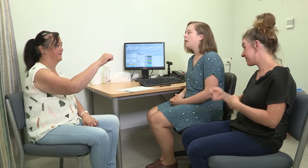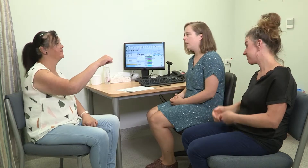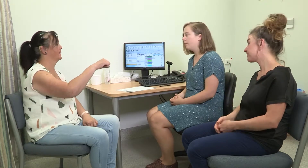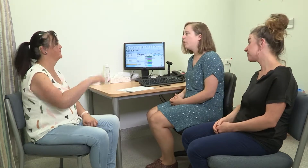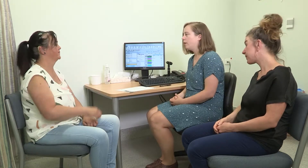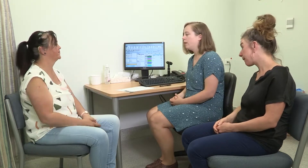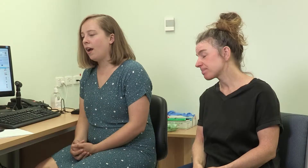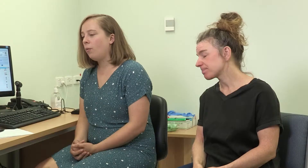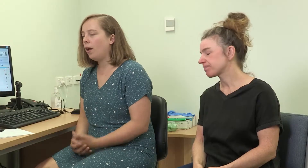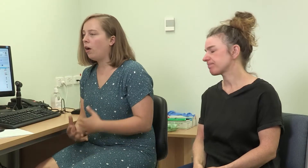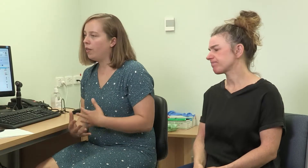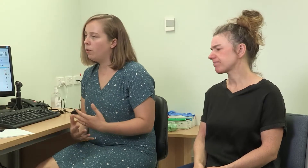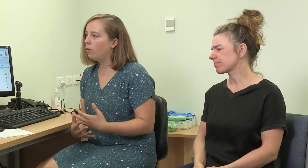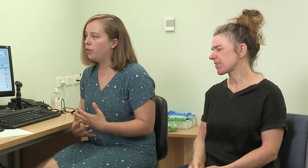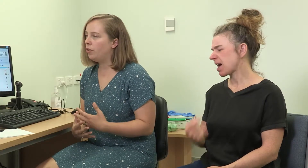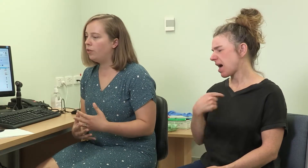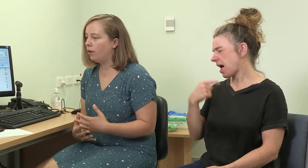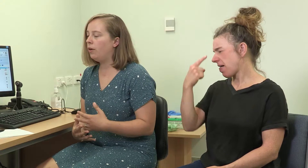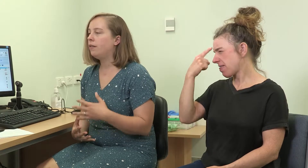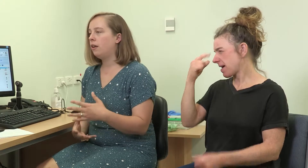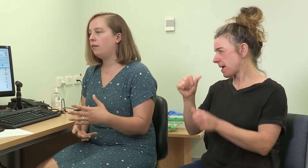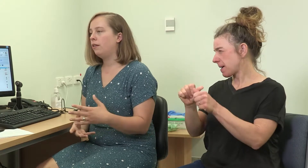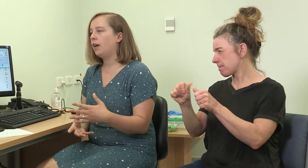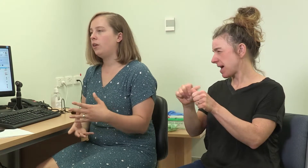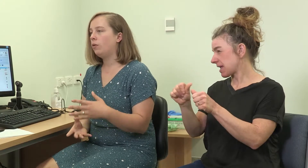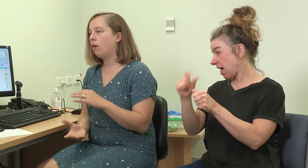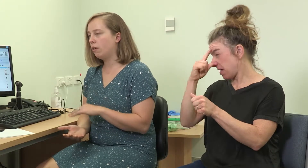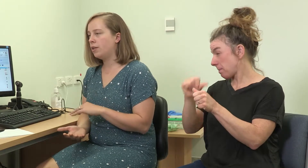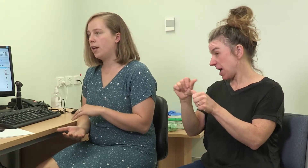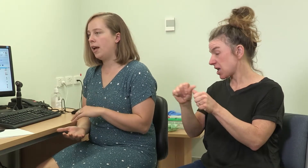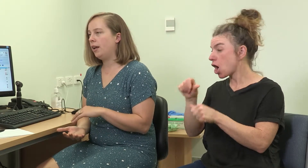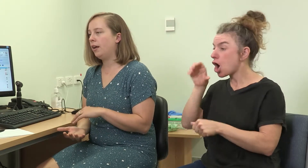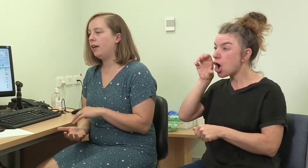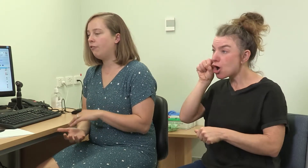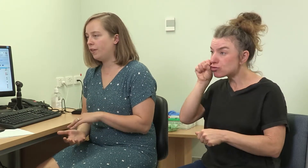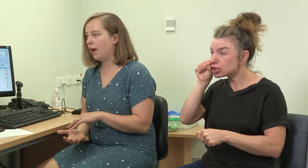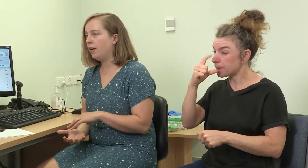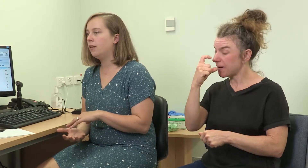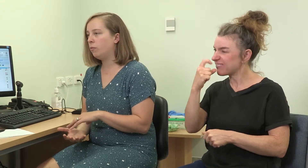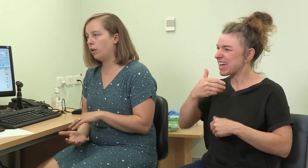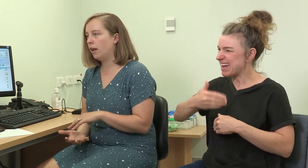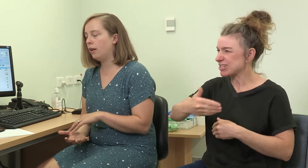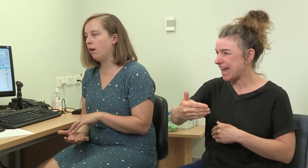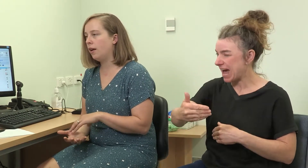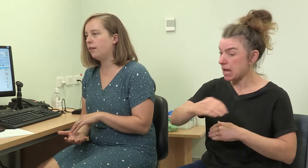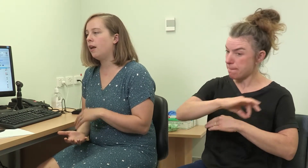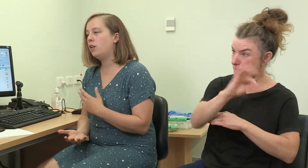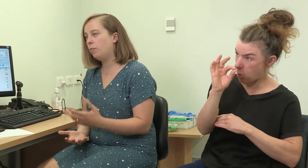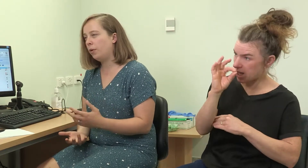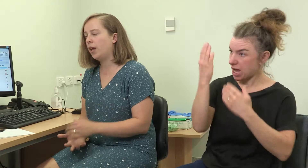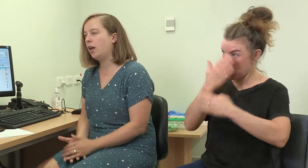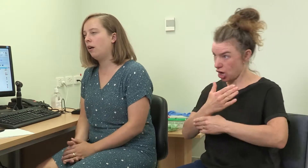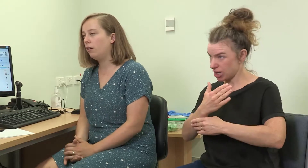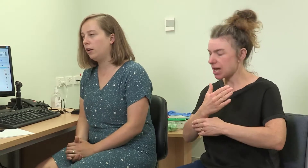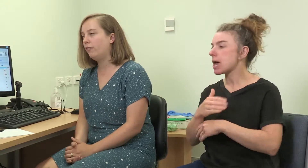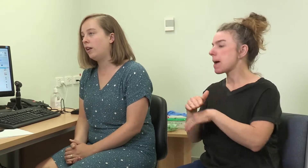Yes. Yeah. Okay. I think what we should do is get you to take your orange inhaler every day in the morning and at night, and your